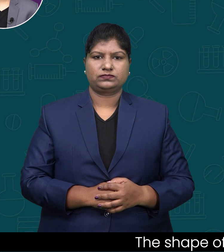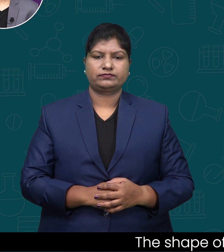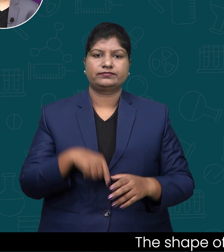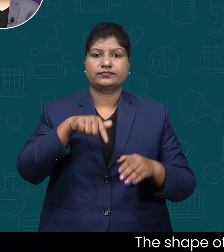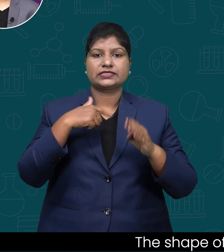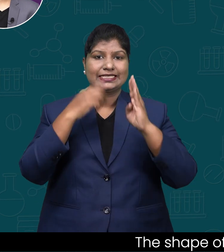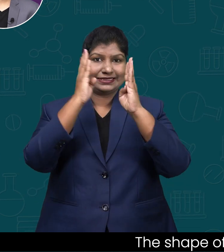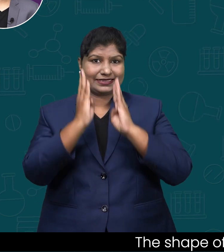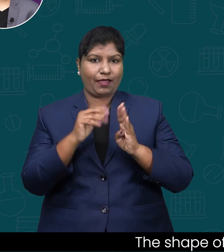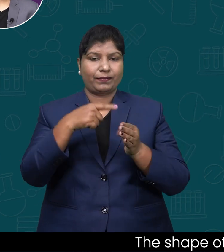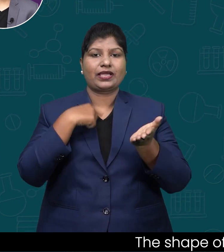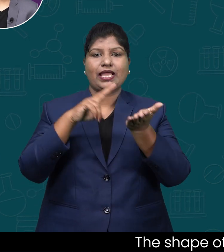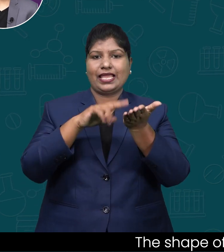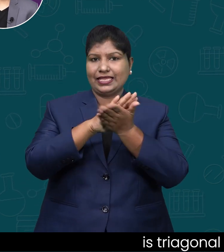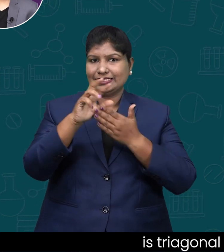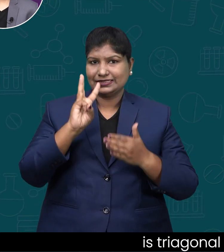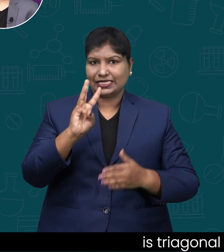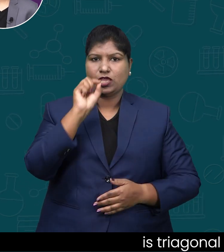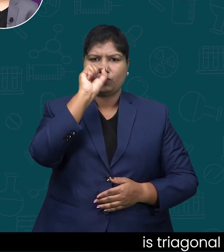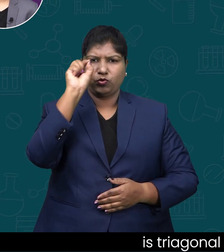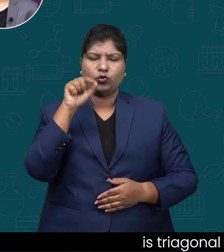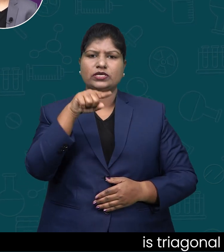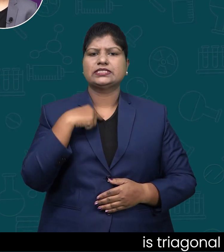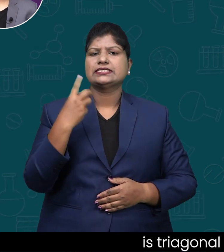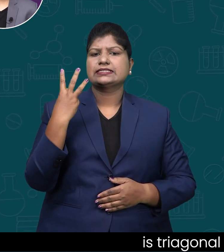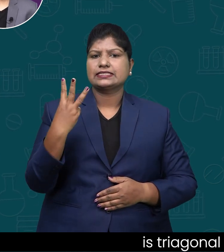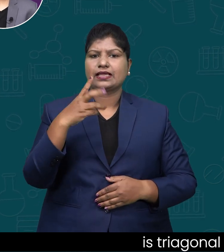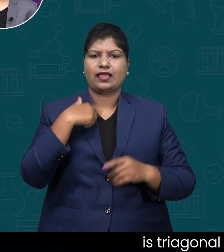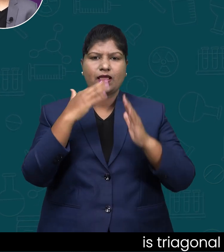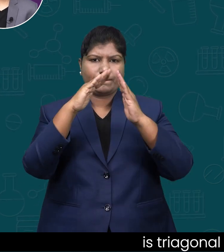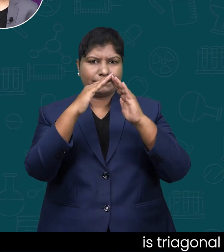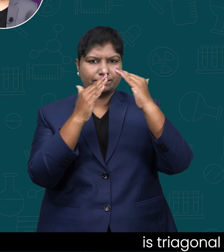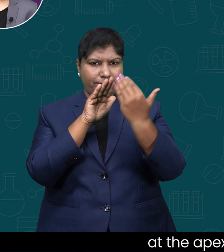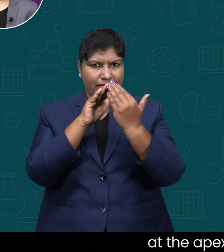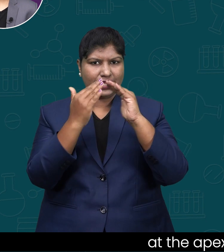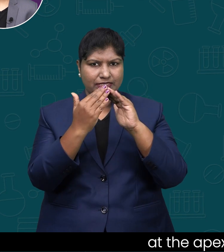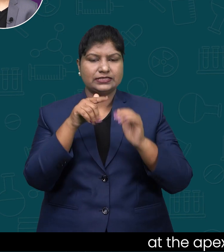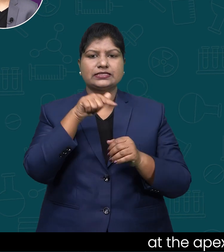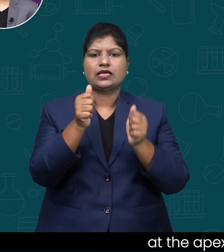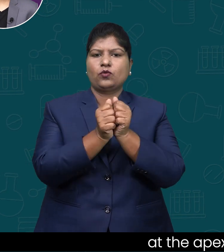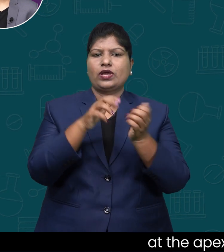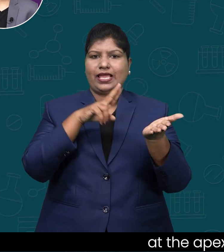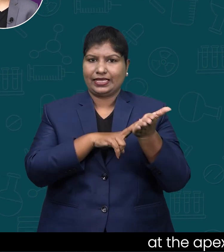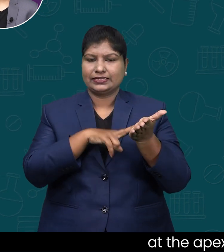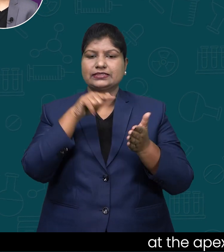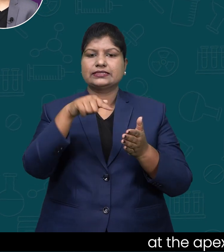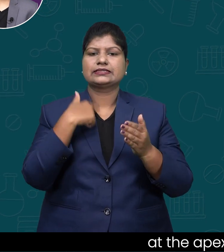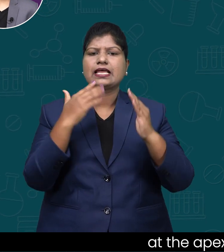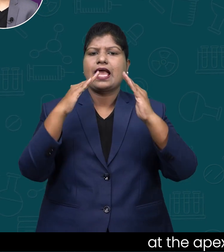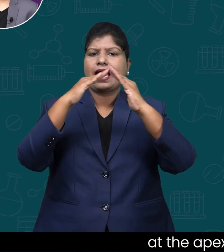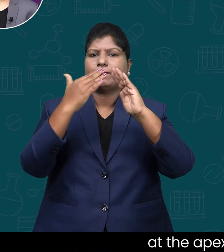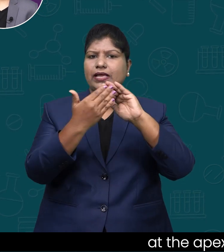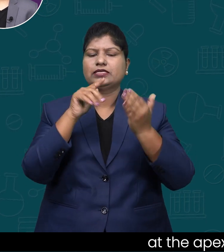The shape of the NH3 molecule is trigonal pyramidal with N at the apex of the